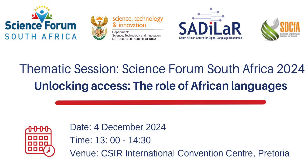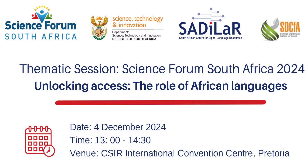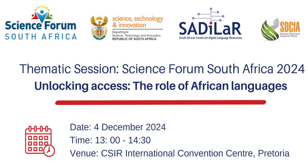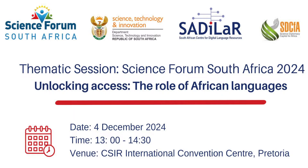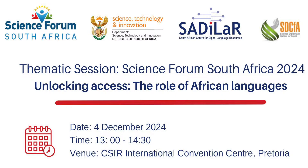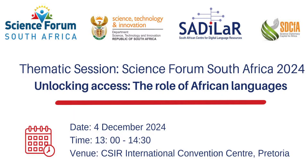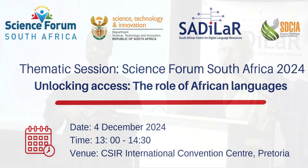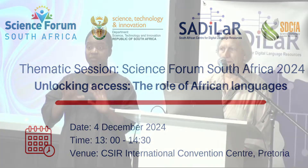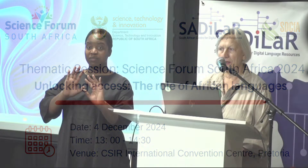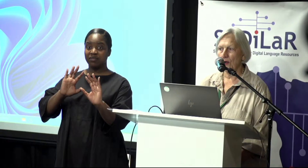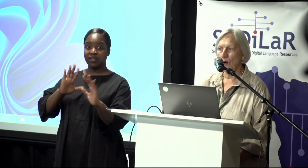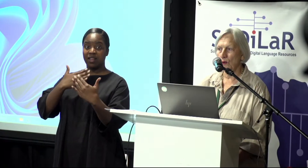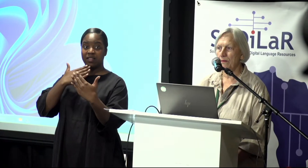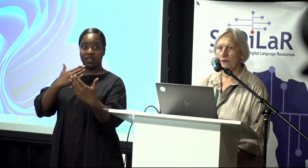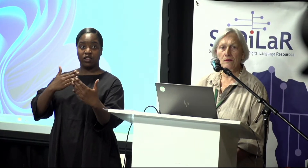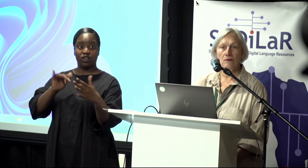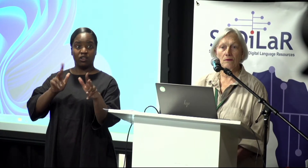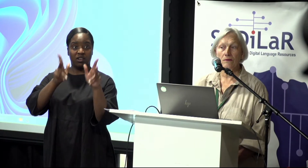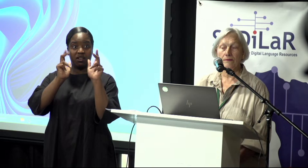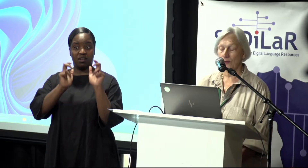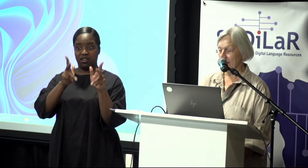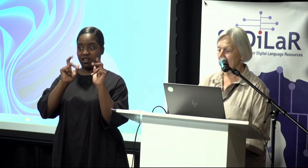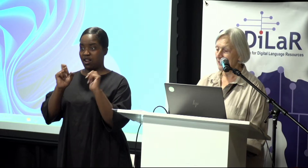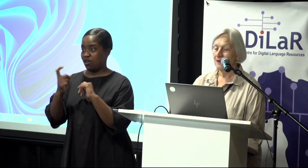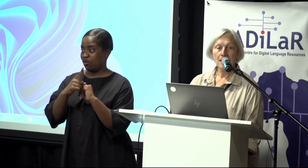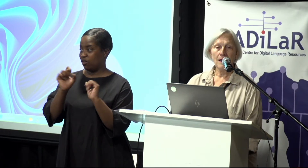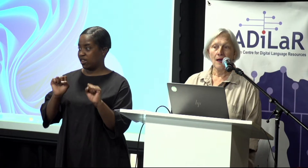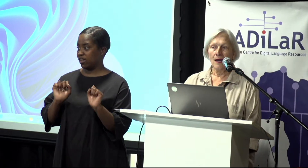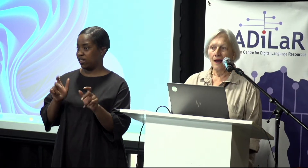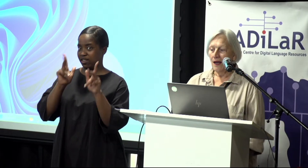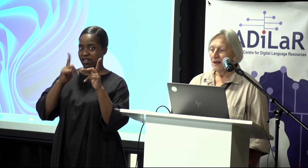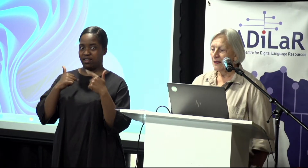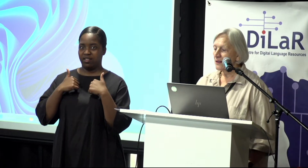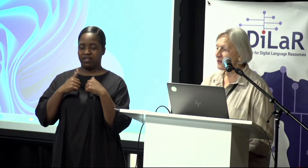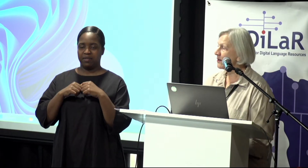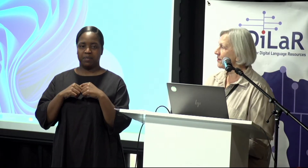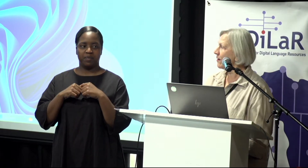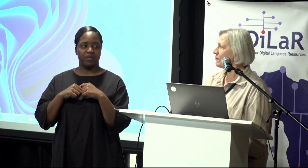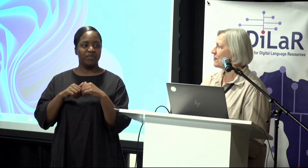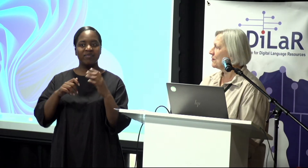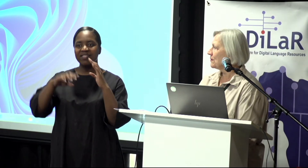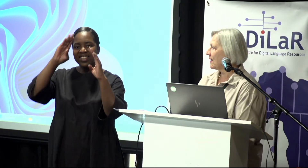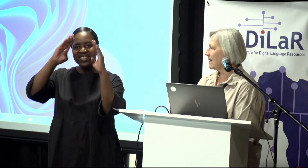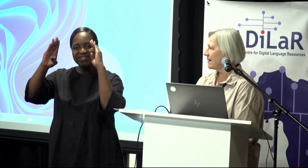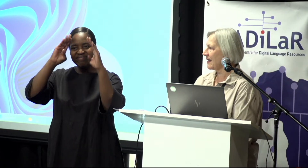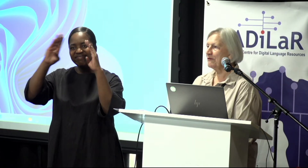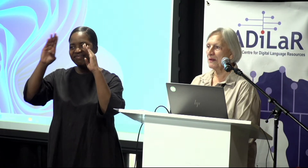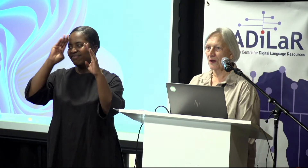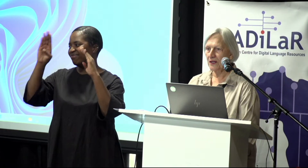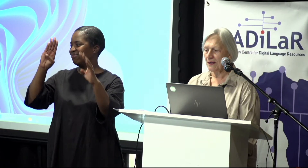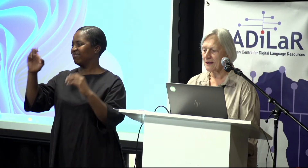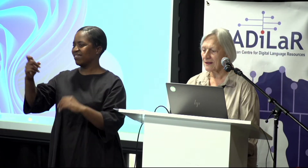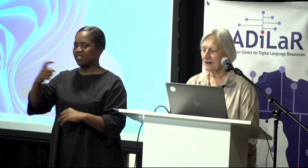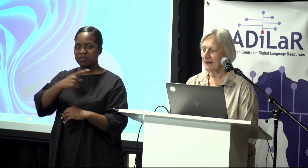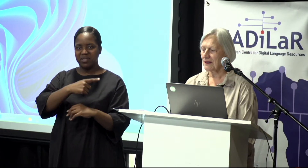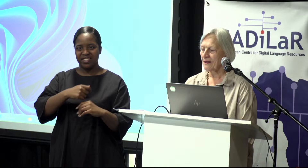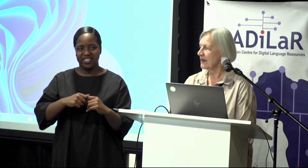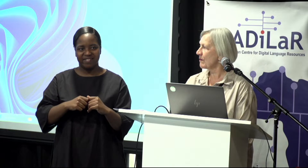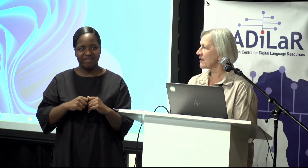Thank you. Am I audible? Right. So good afternoon,